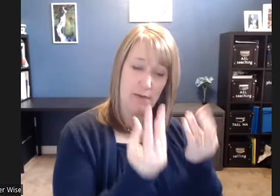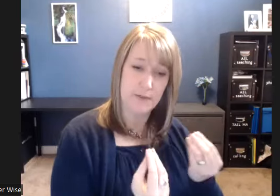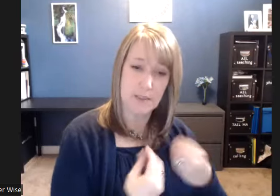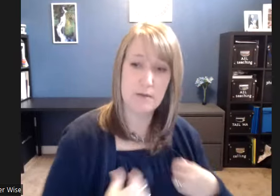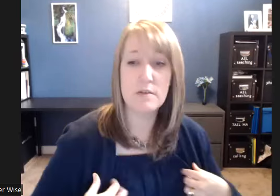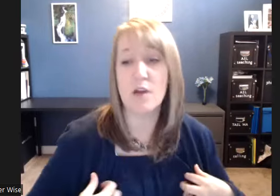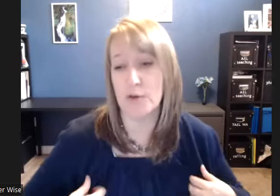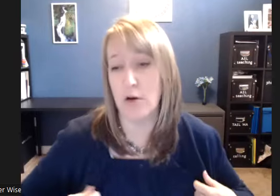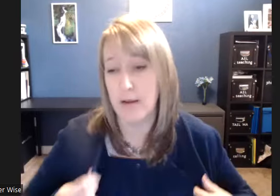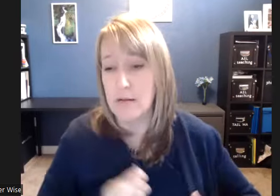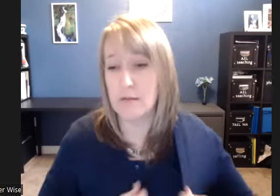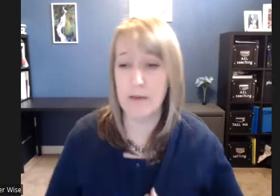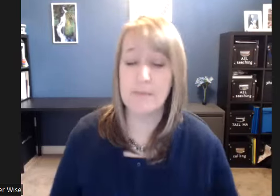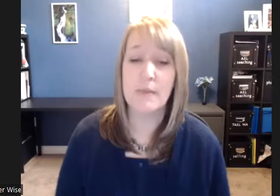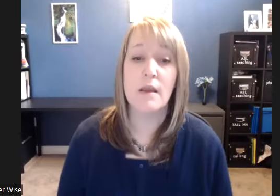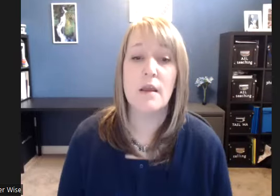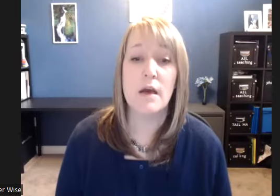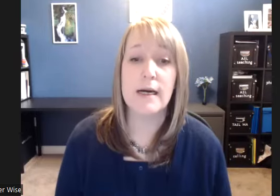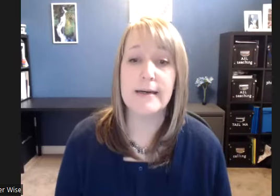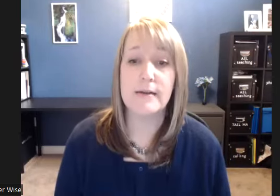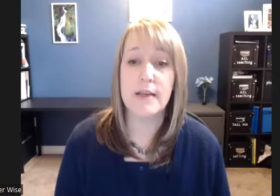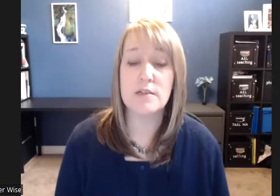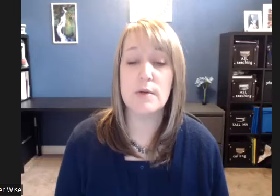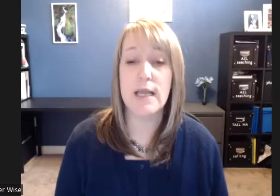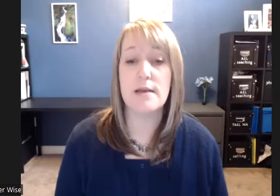soft, soft-hearted. Okay. The next one is